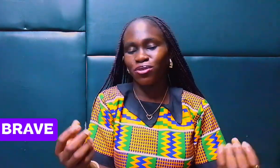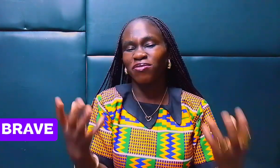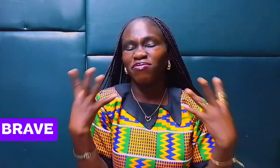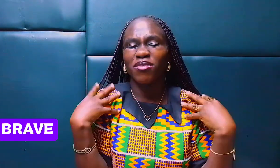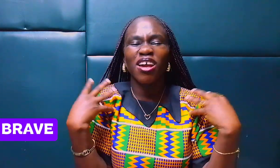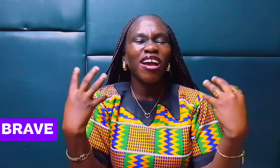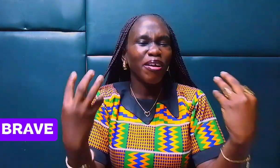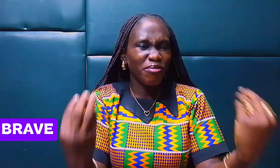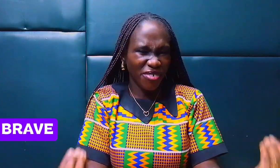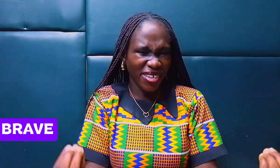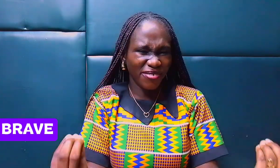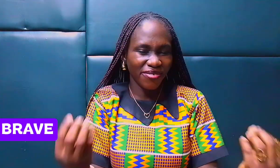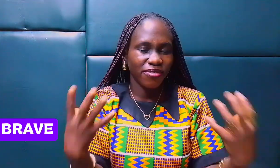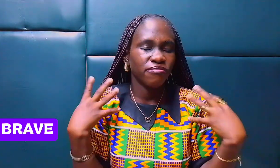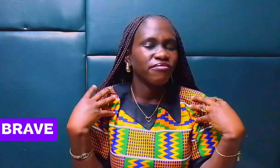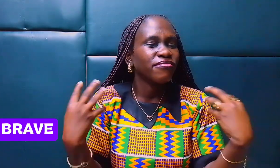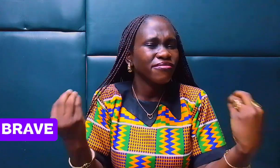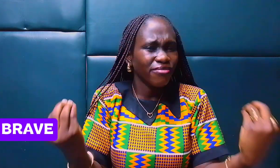So brave.